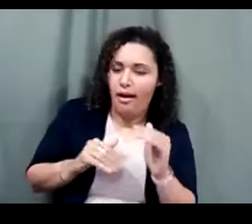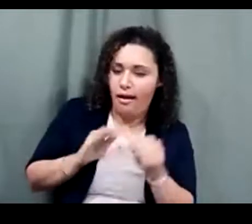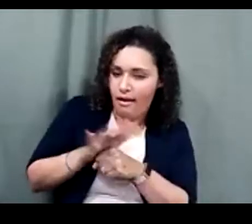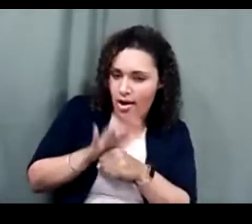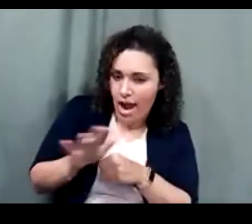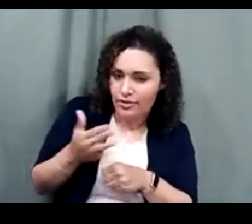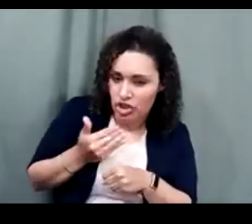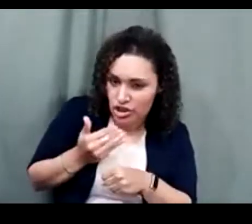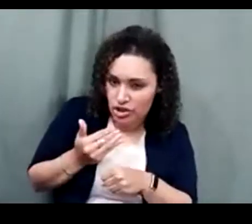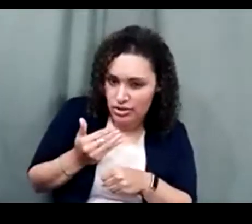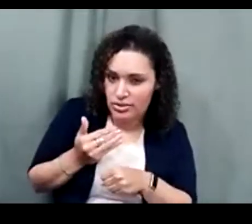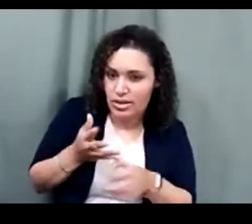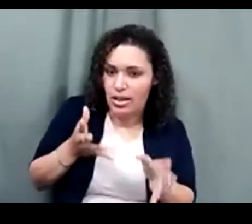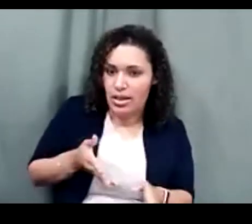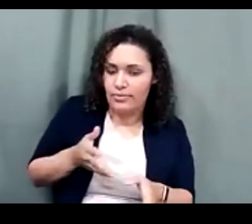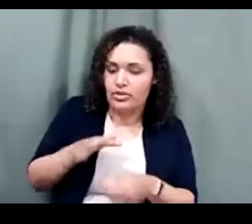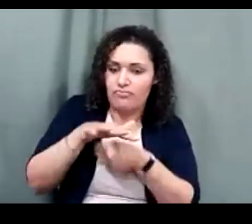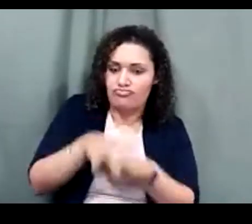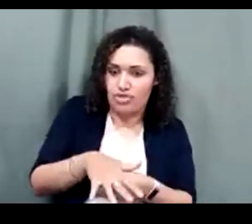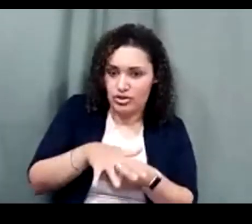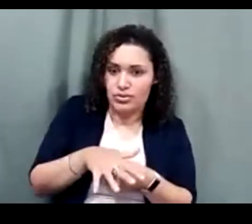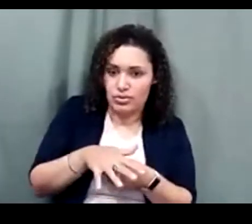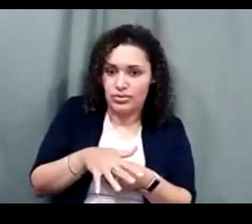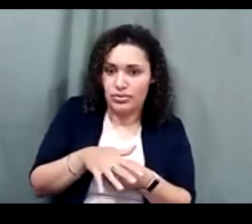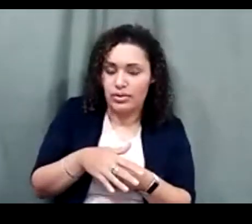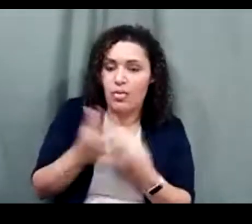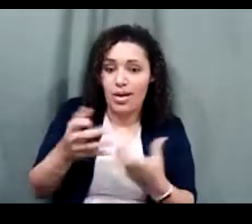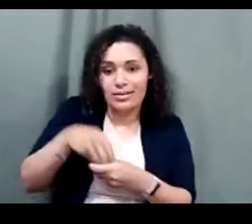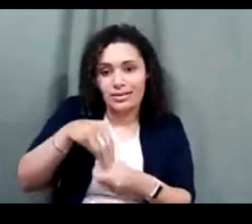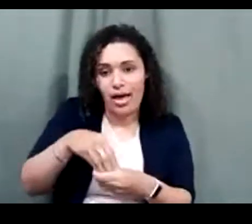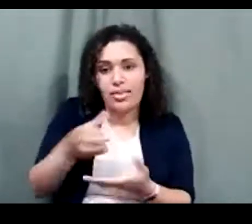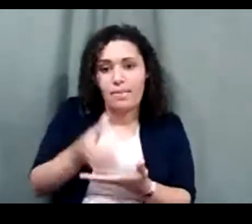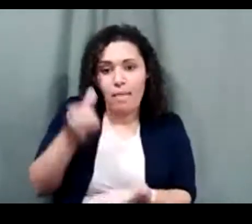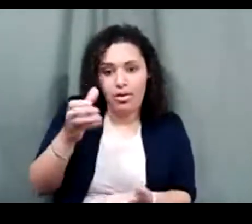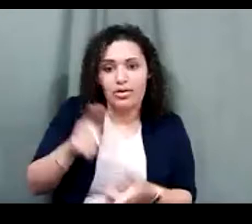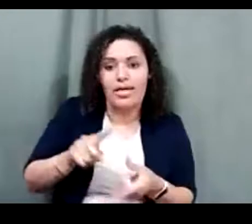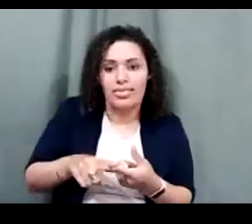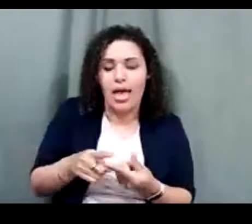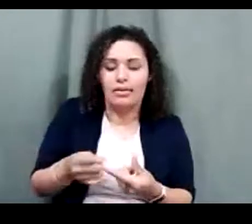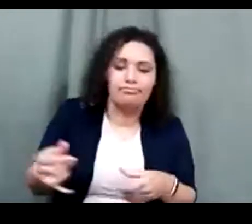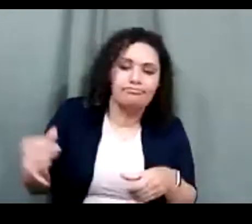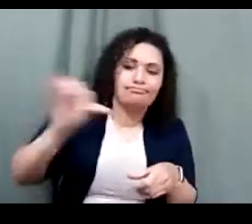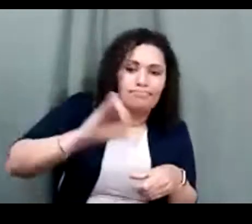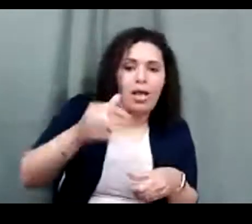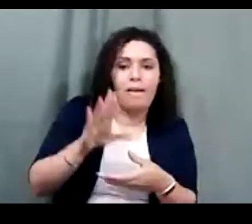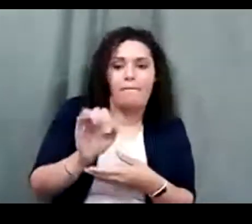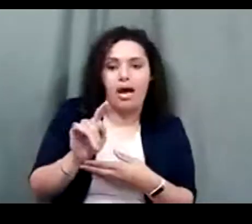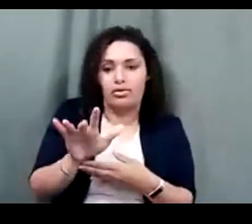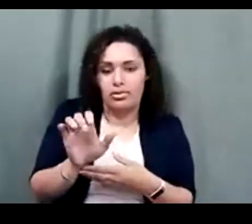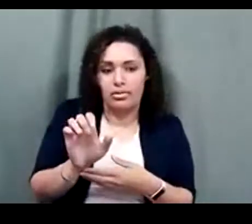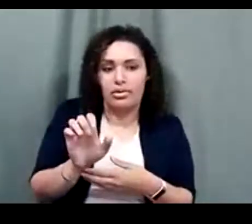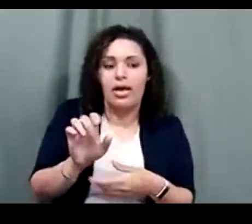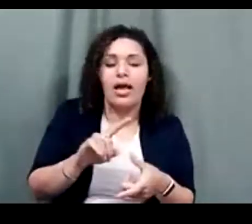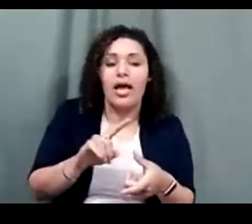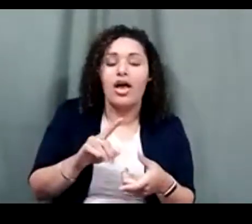to get the pressure we wanted in the bottle. And then we just bottled it rather than getting a wine totally dry